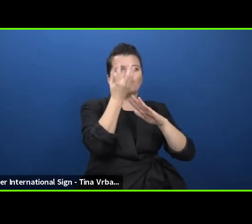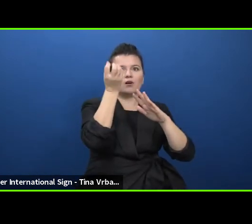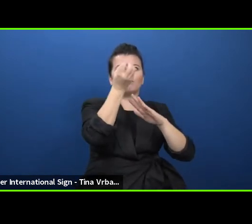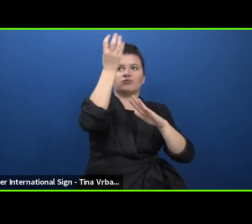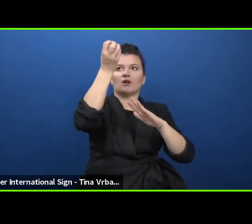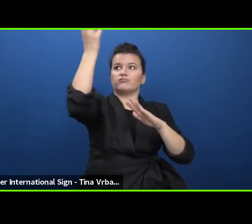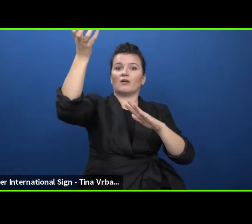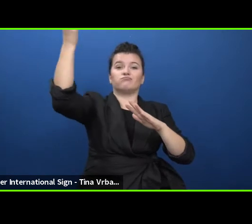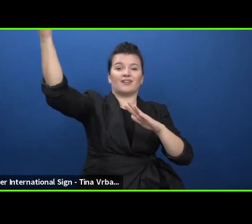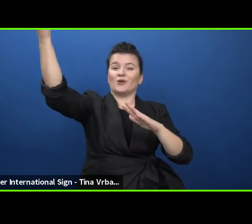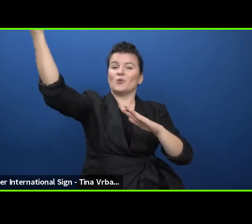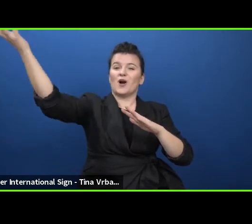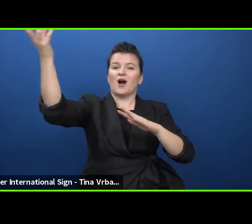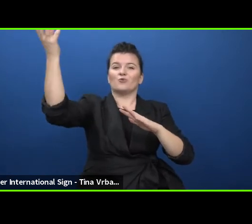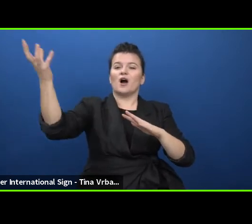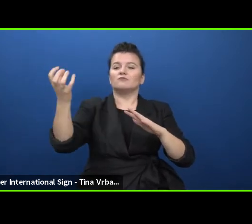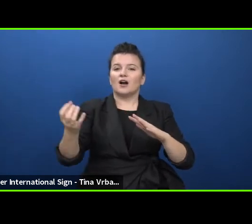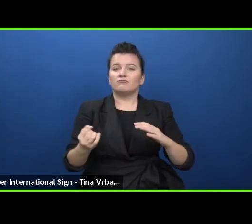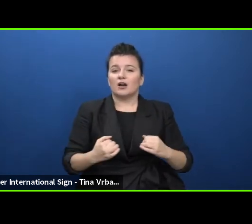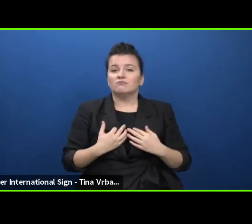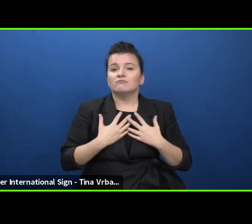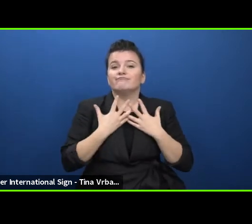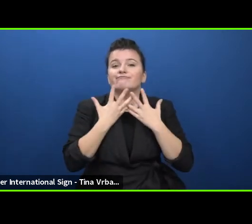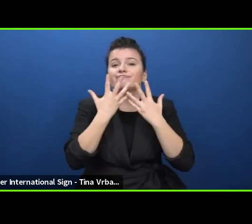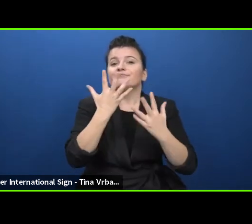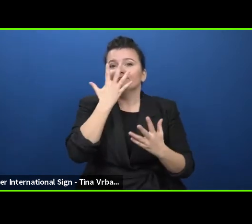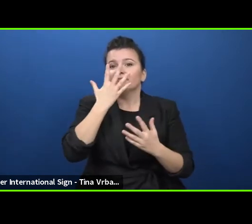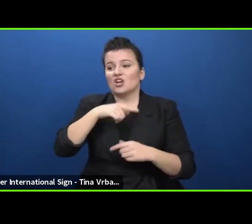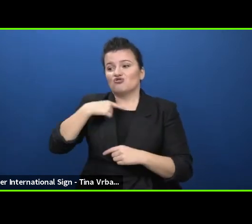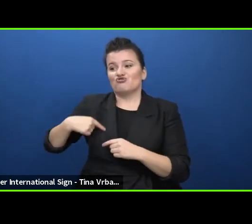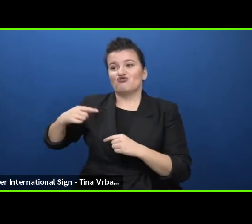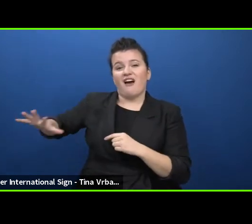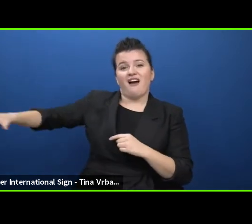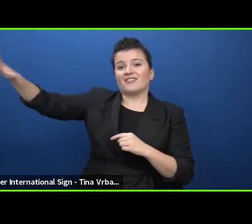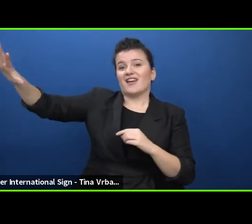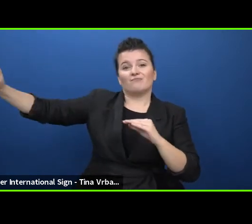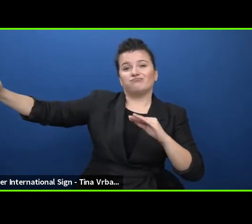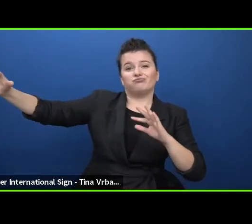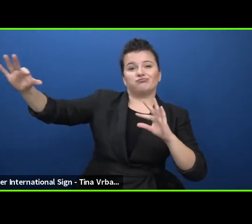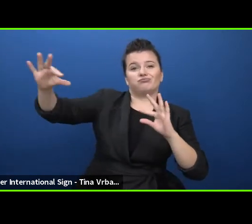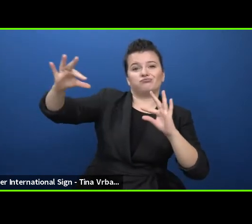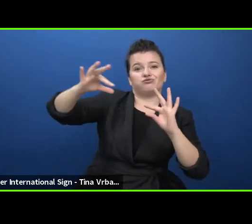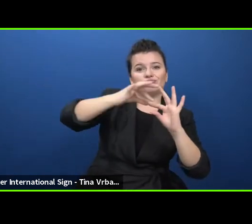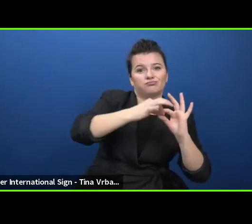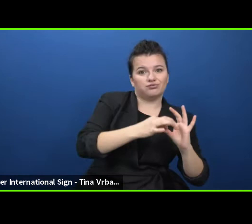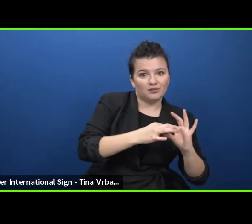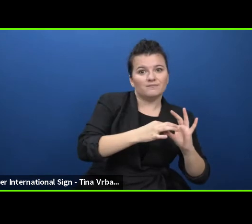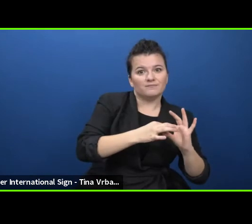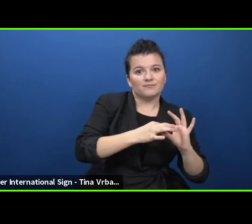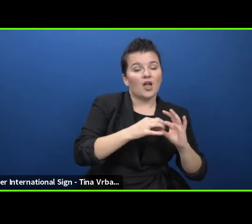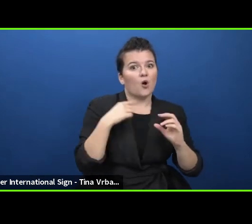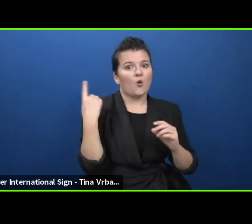foreign garbage. We are encountering the limits of our certainty built on paranoia.